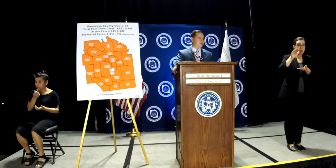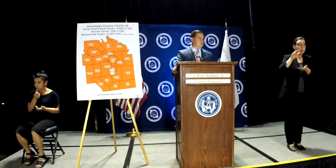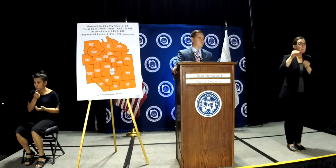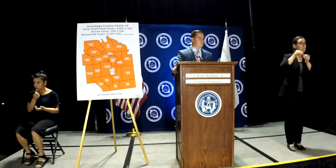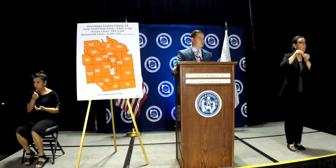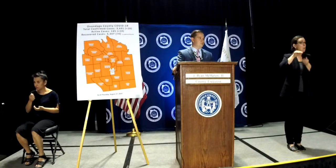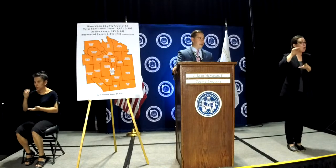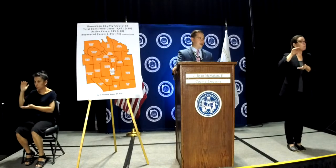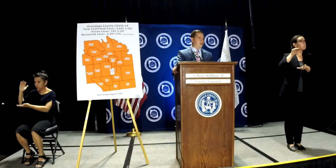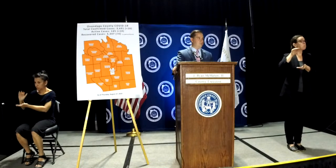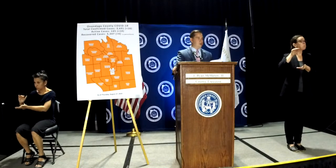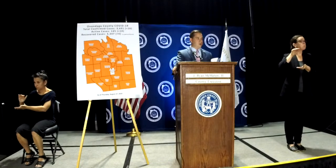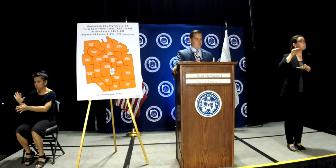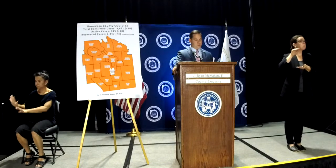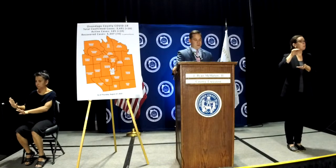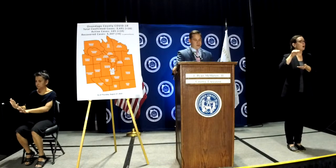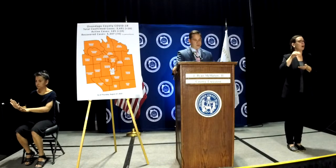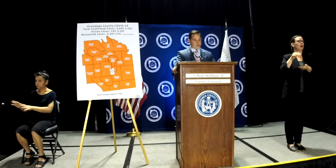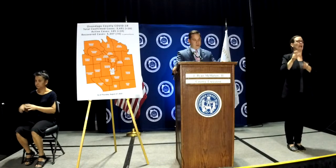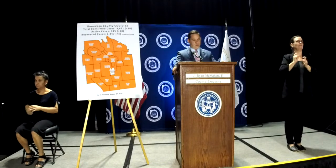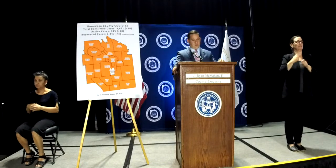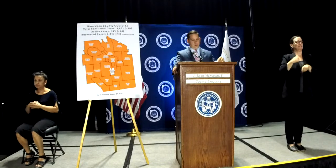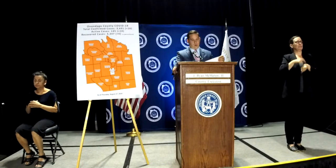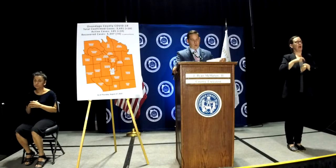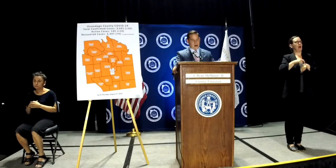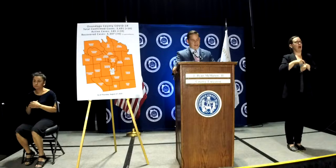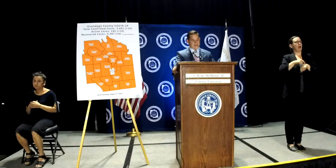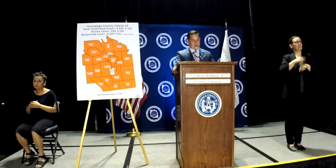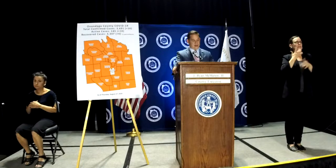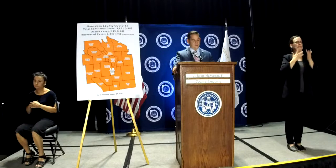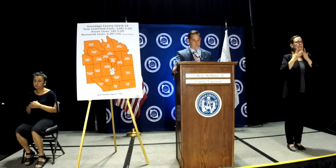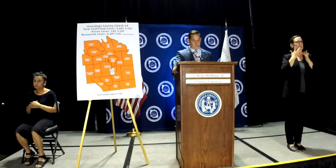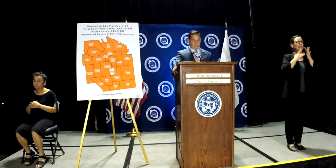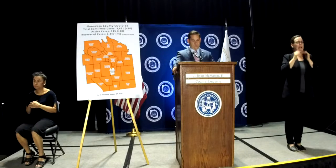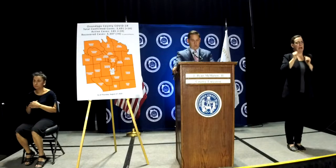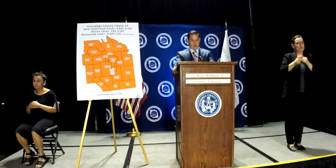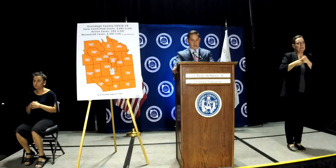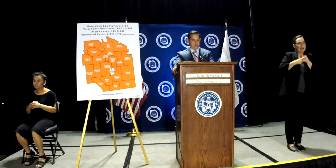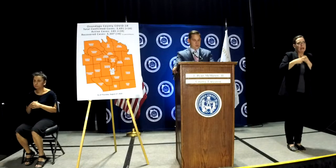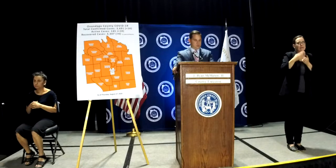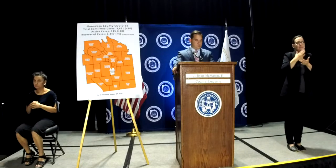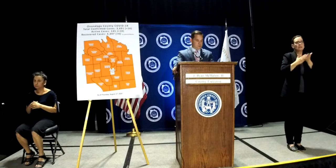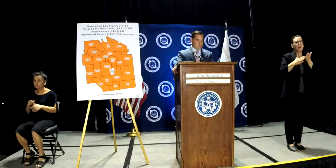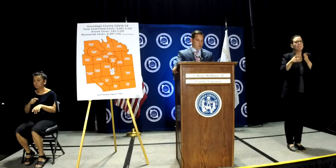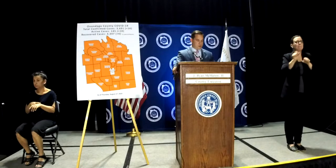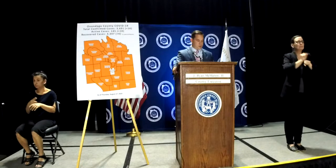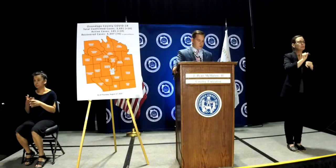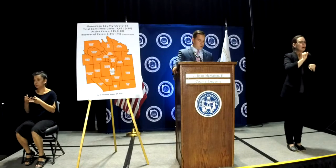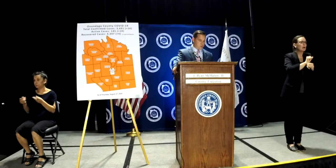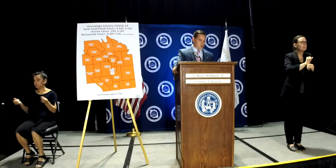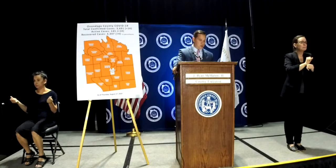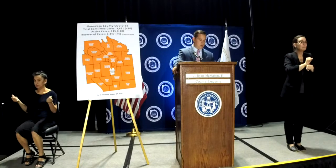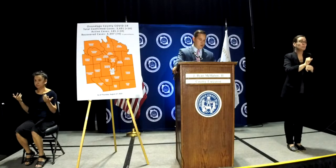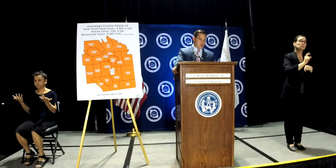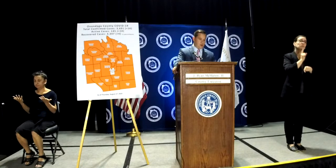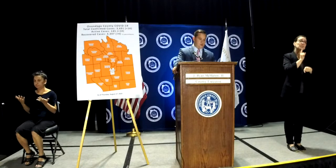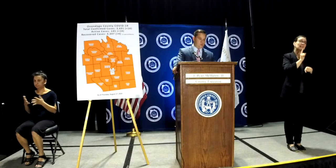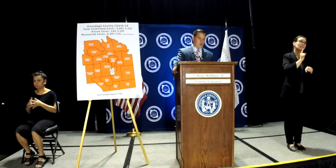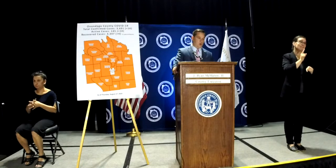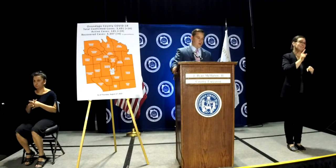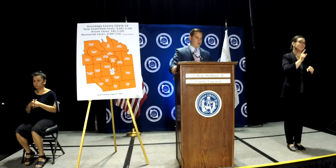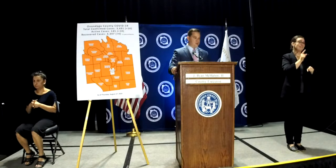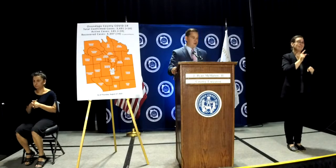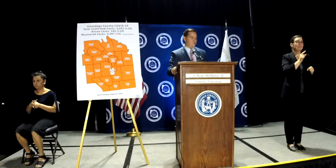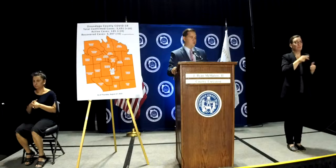that buys some time. But essentially, we're out of time on this. Certainly, there's going to be